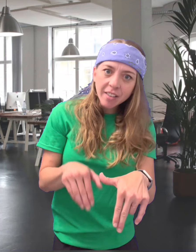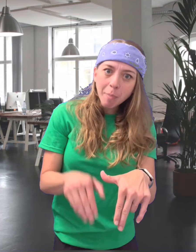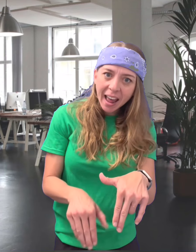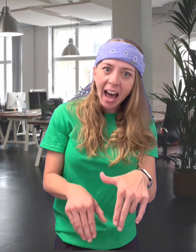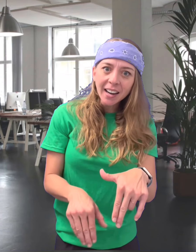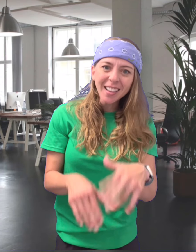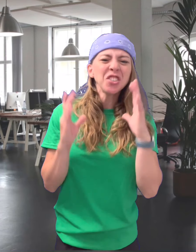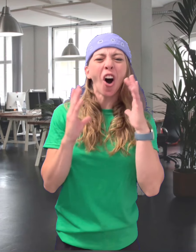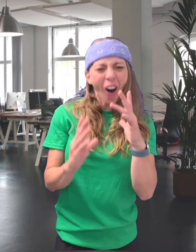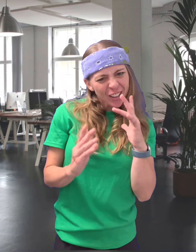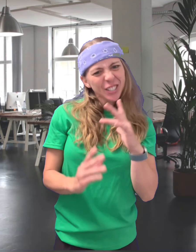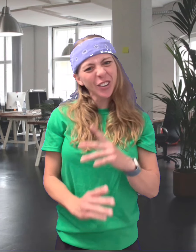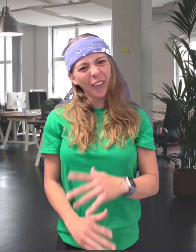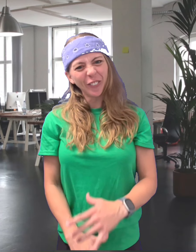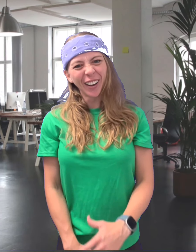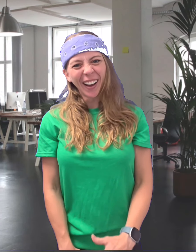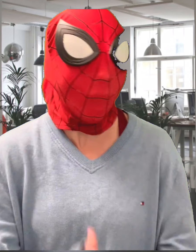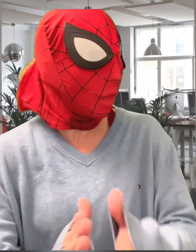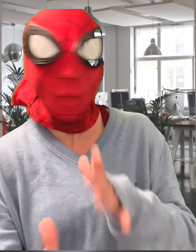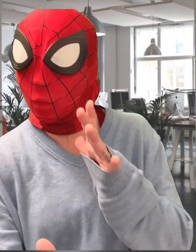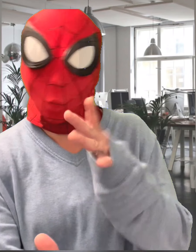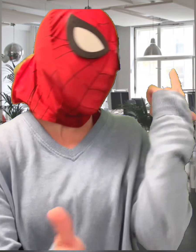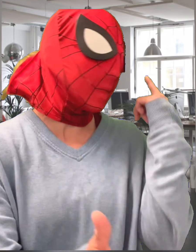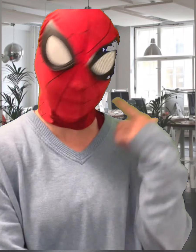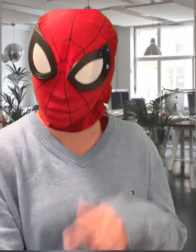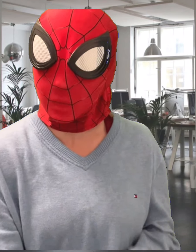Manhattan? That's awesome. Oh, no, Queens, actually.